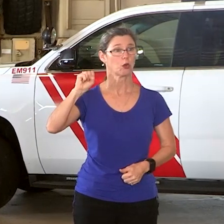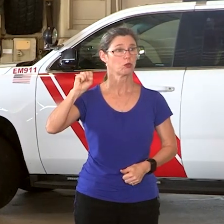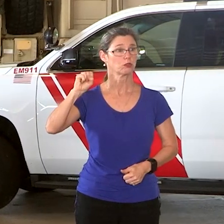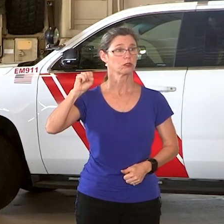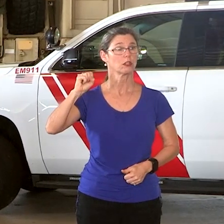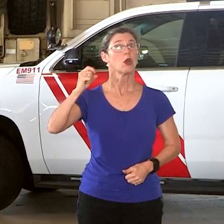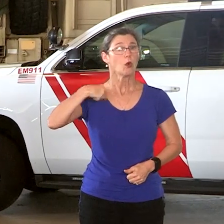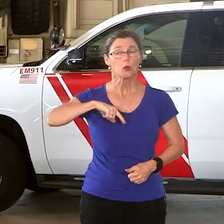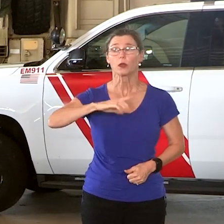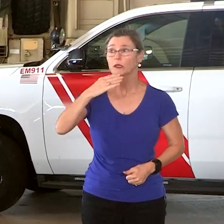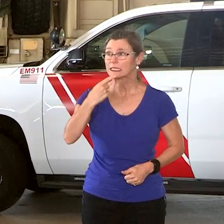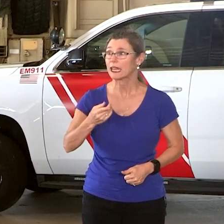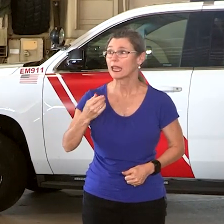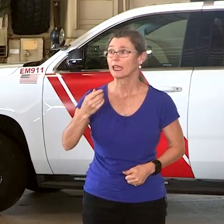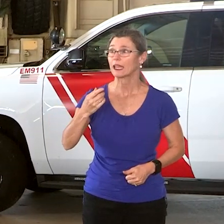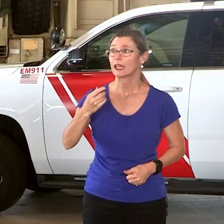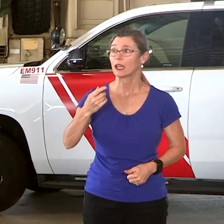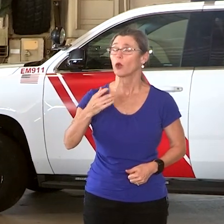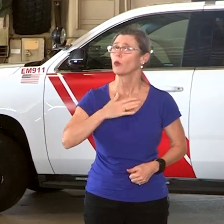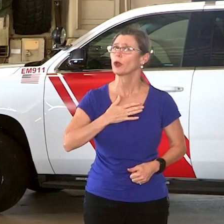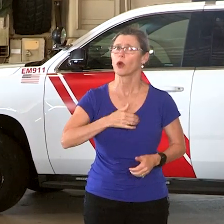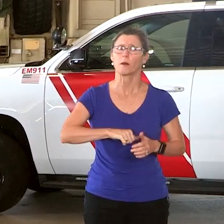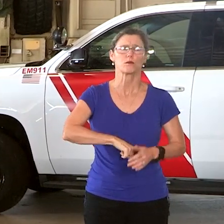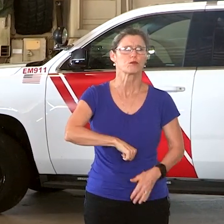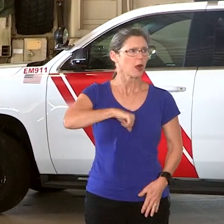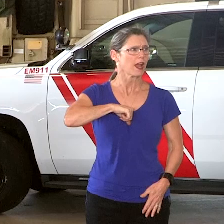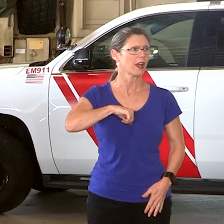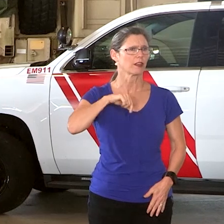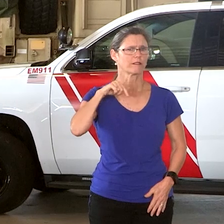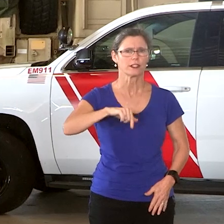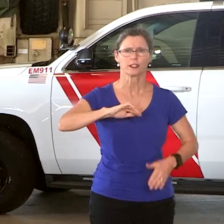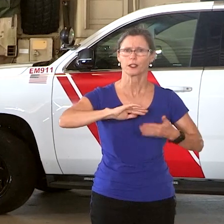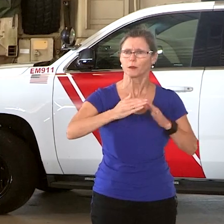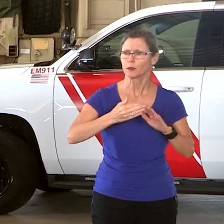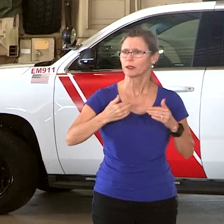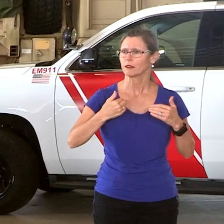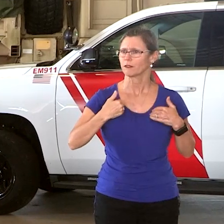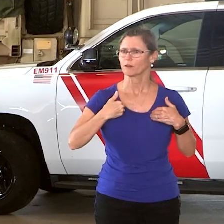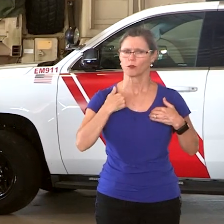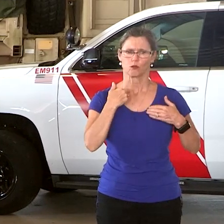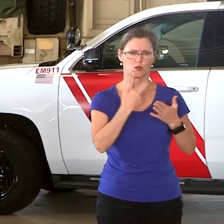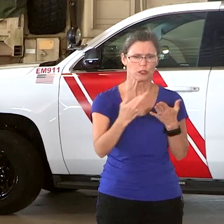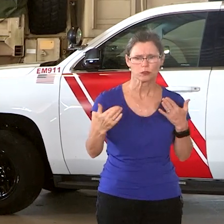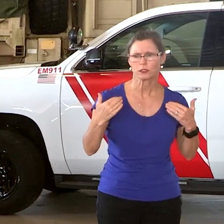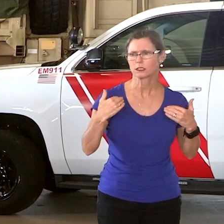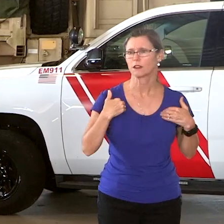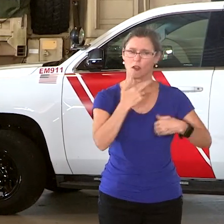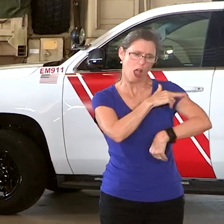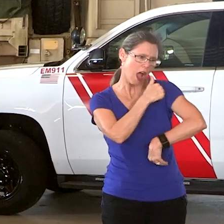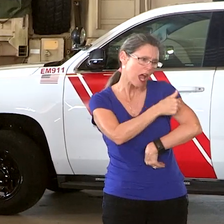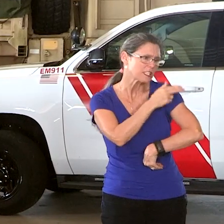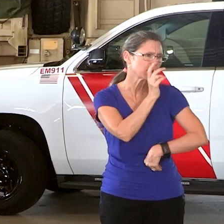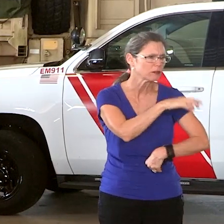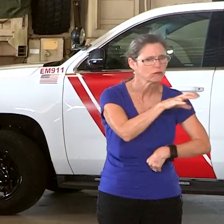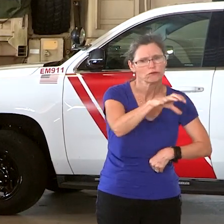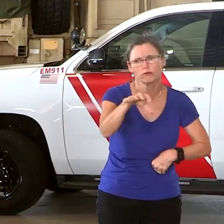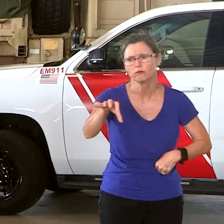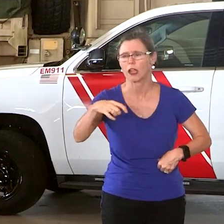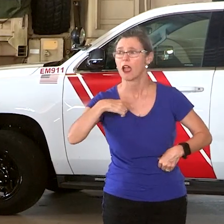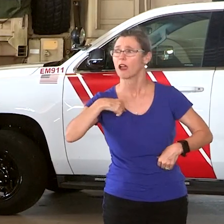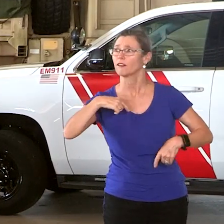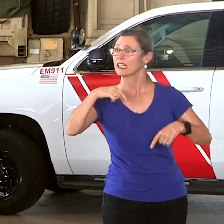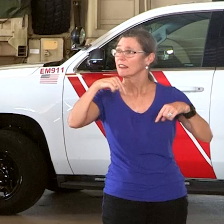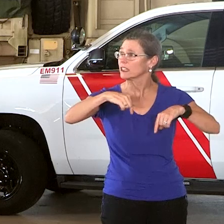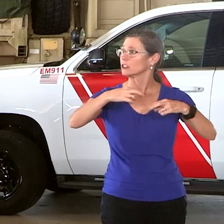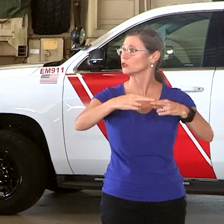we're very proud of all of the community resources that we have and the great hospitals that represent